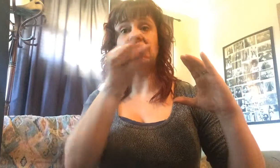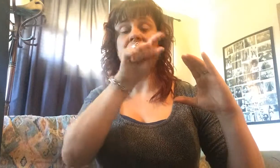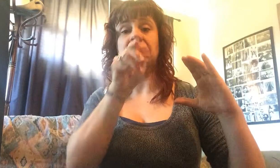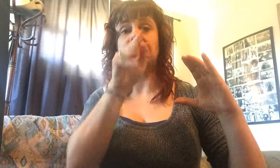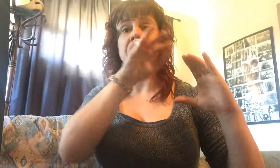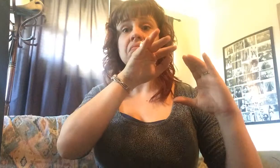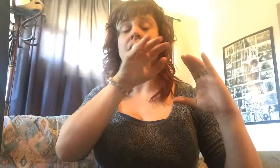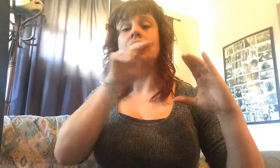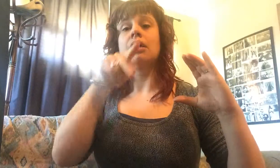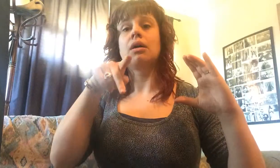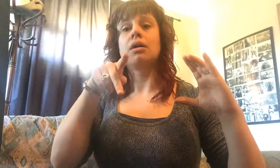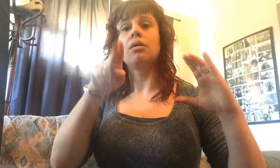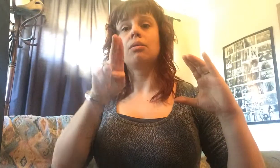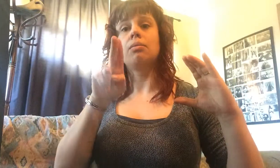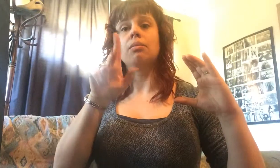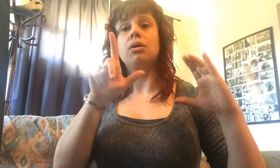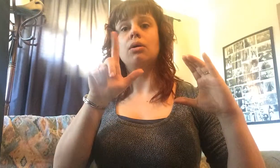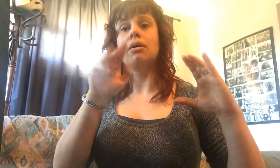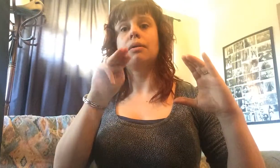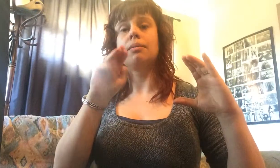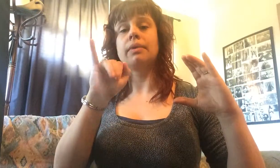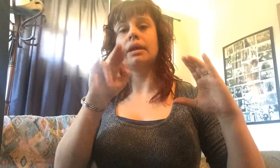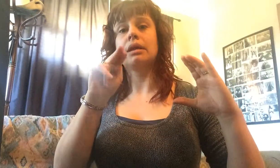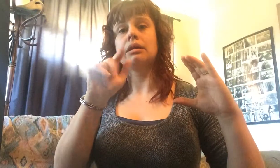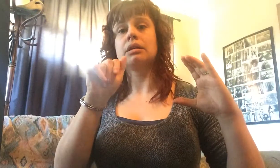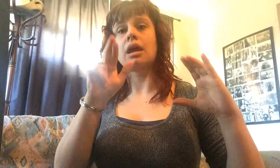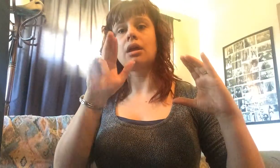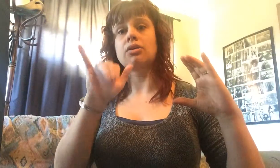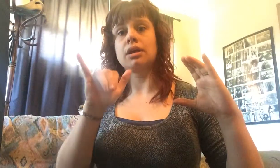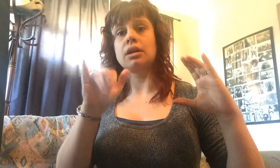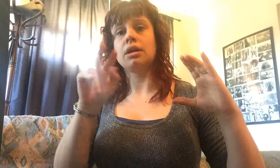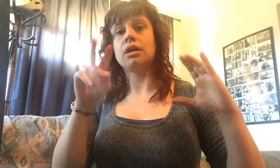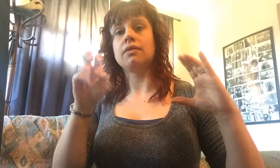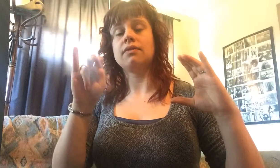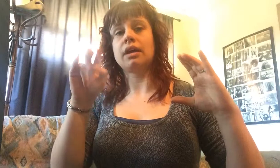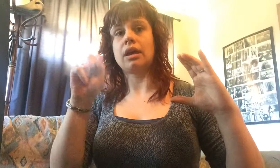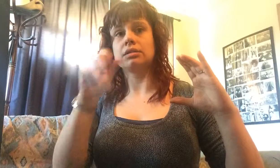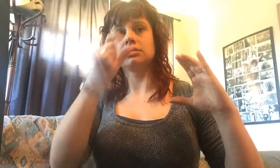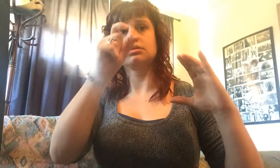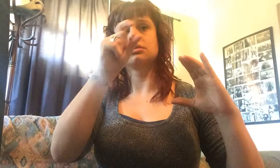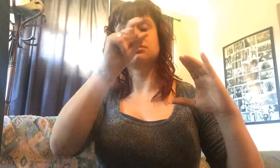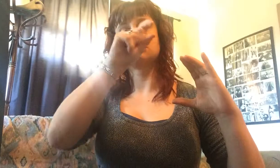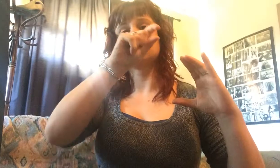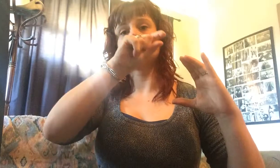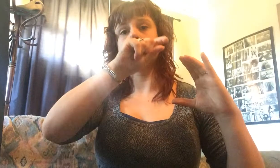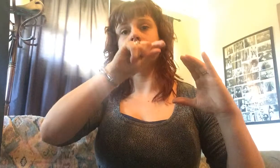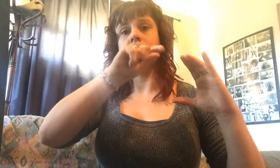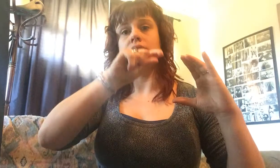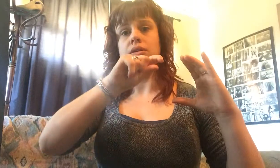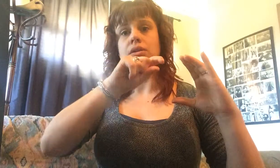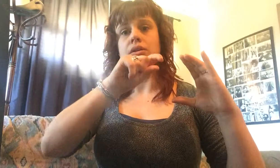upper chamber And from the oricus, the oxygenated blood is drained to the ventricles